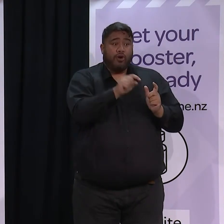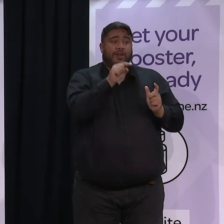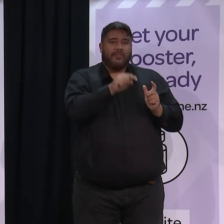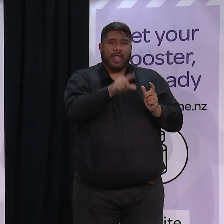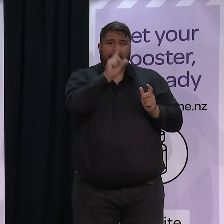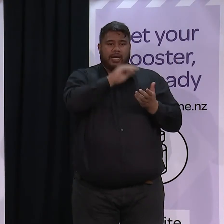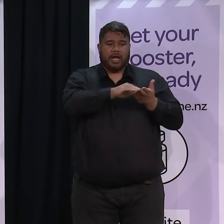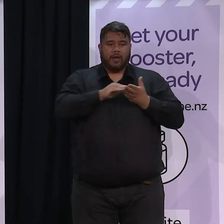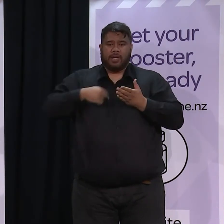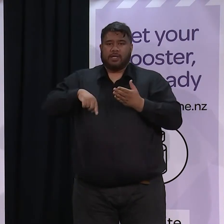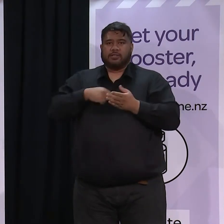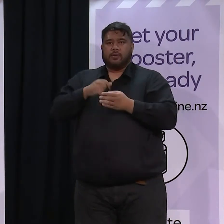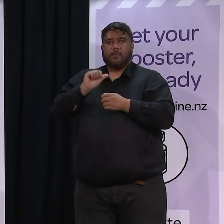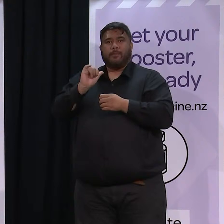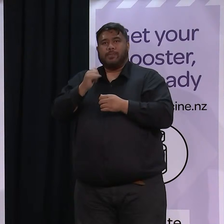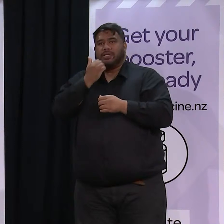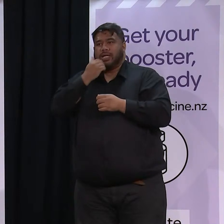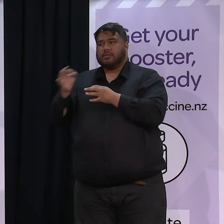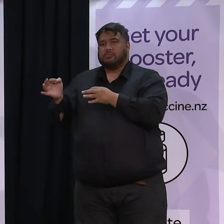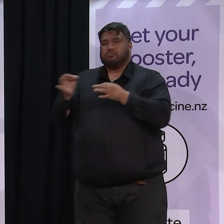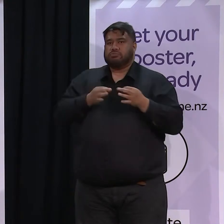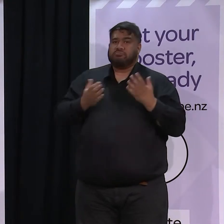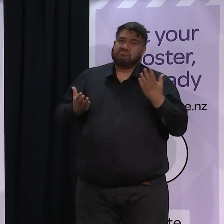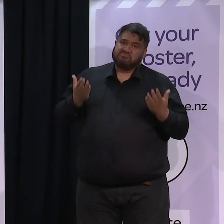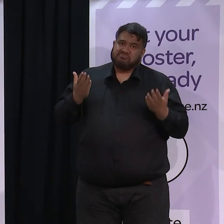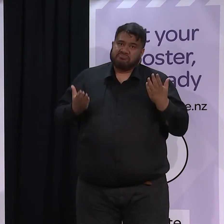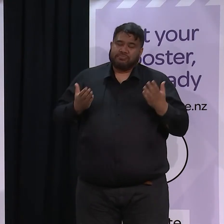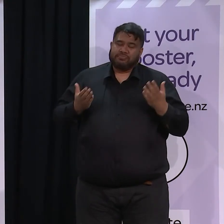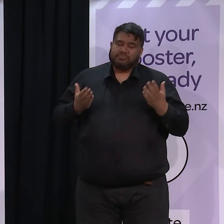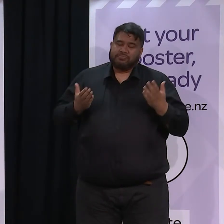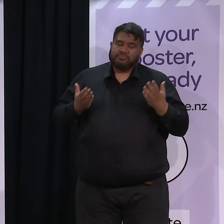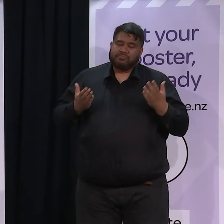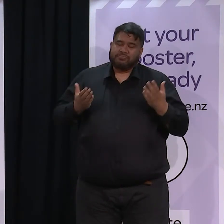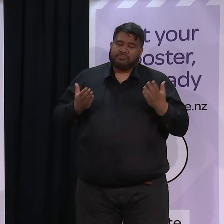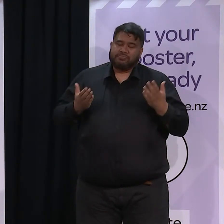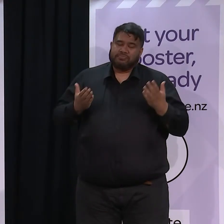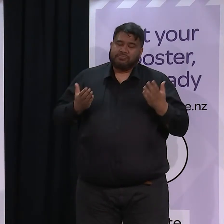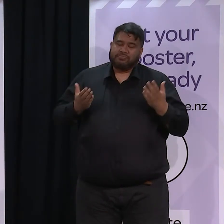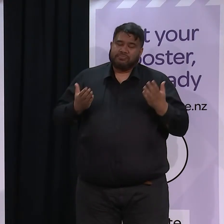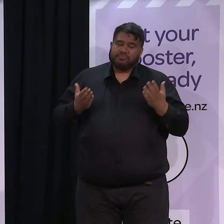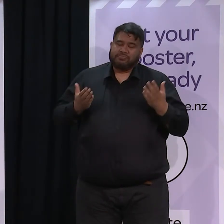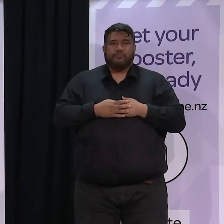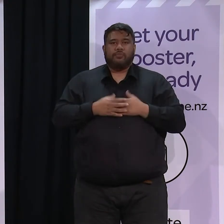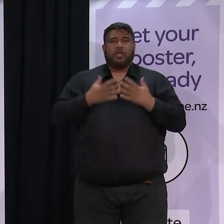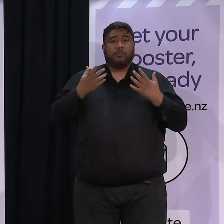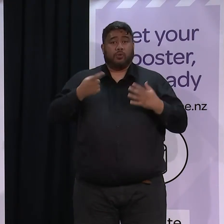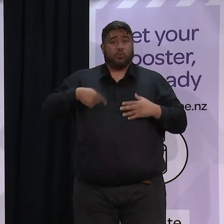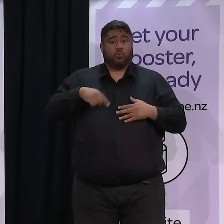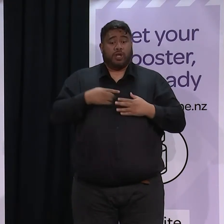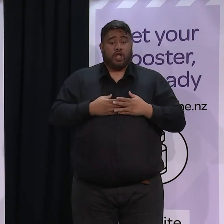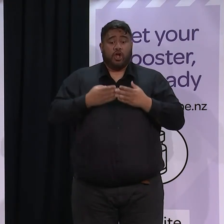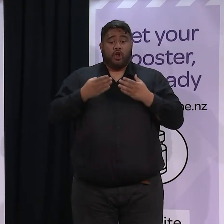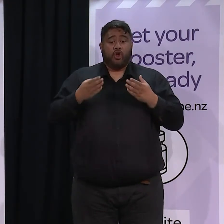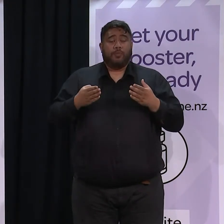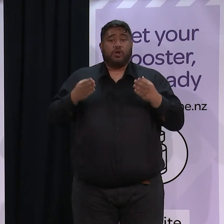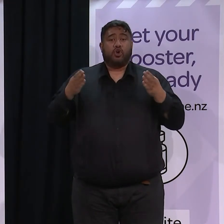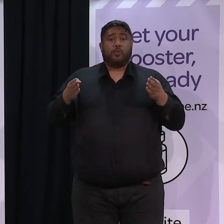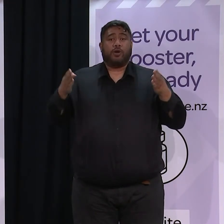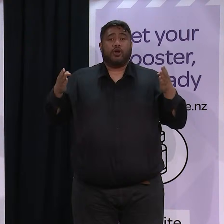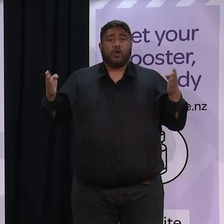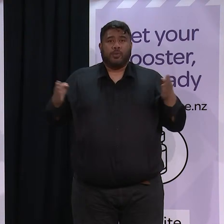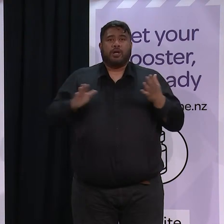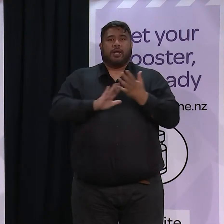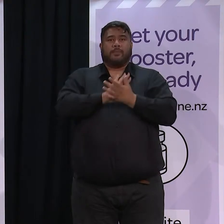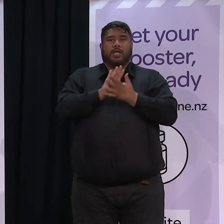as a result of the decision taken today, I can assure you now that as we open, All vaccinated travellers